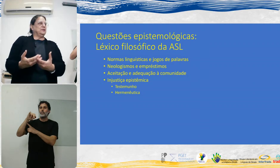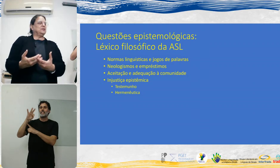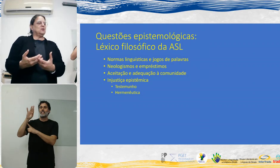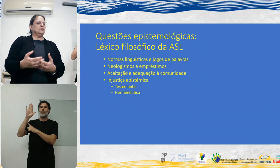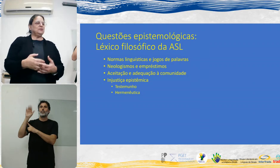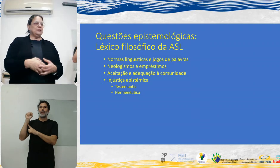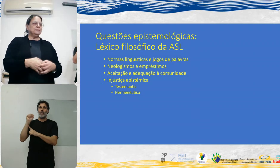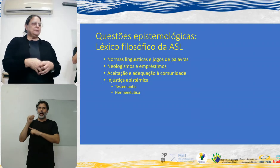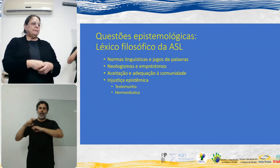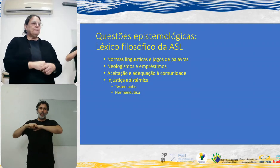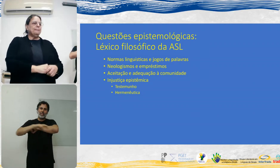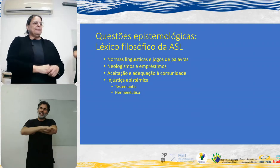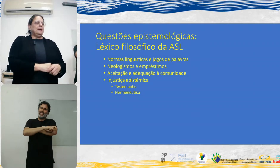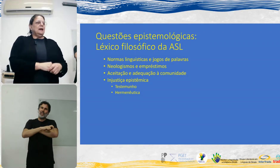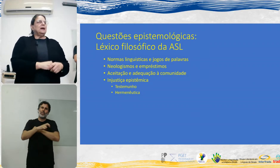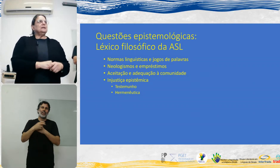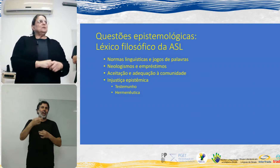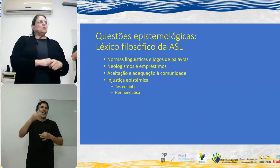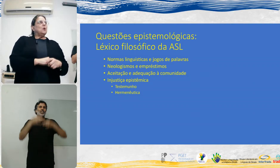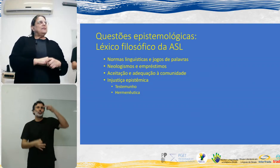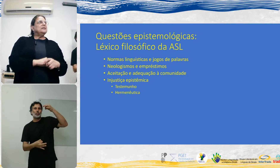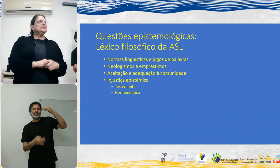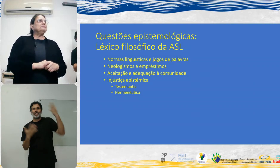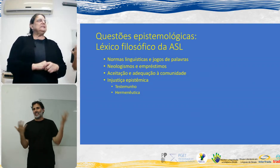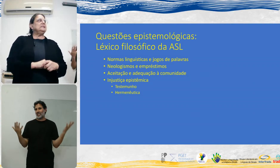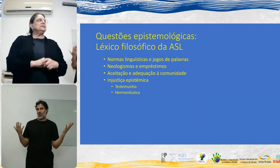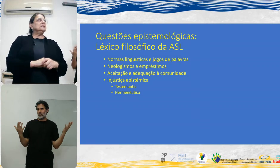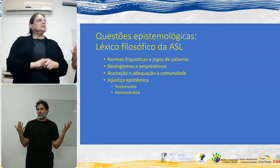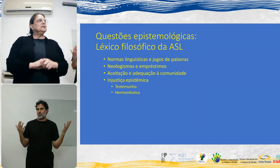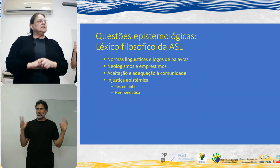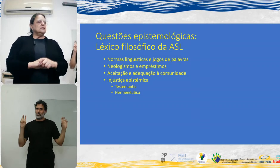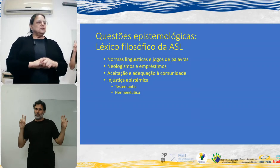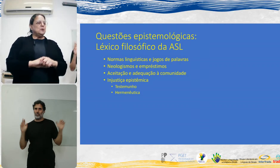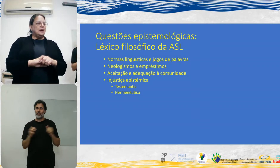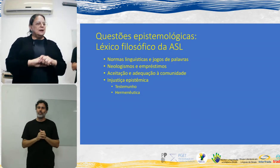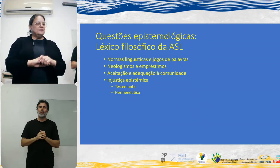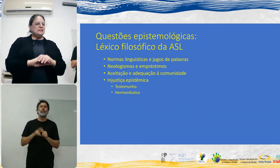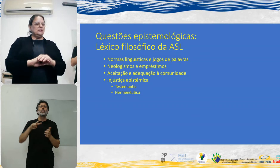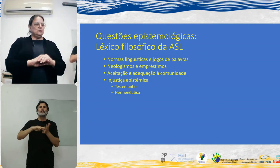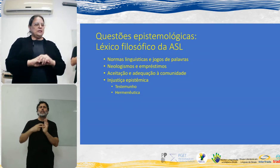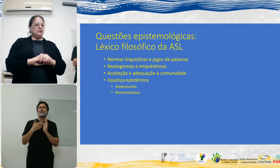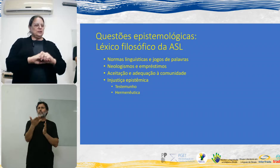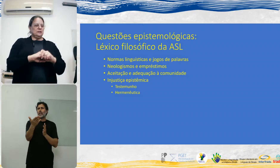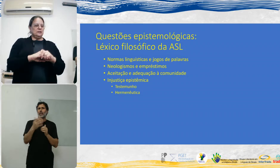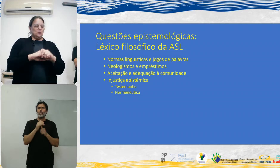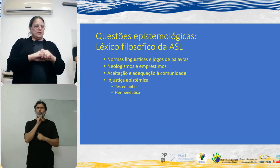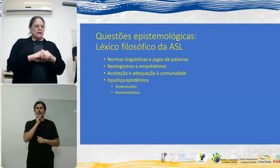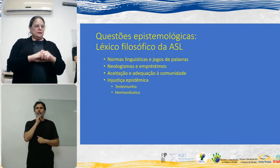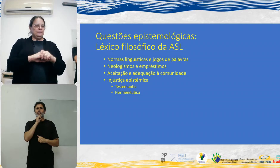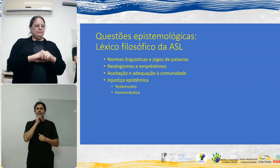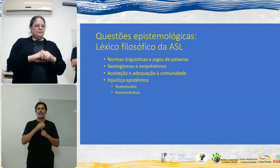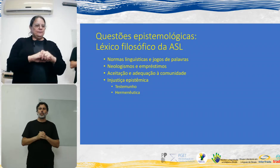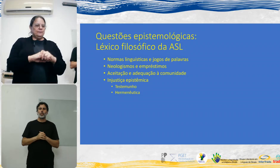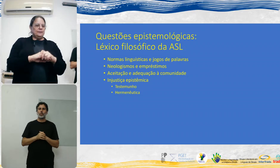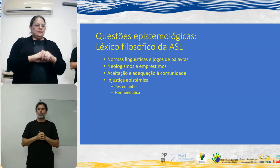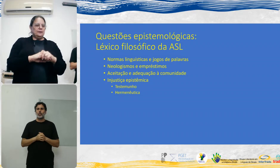for this concept. And what this means is you have situations